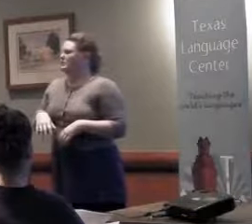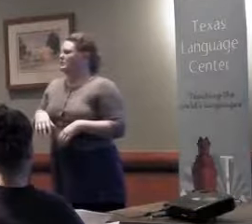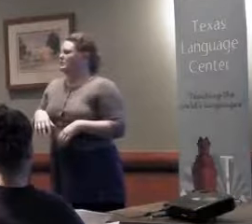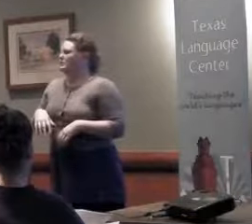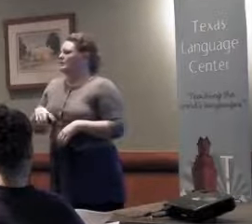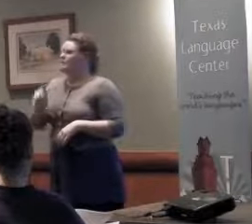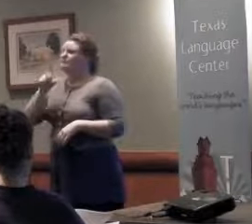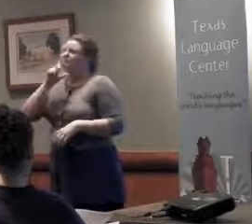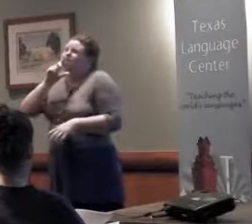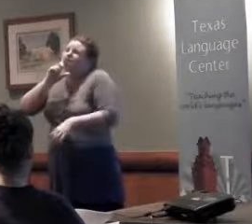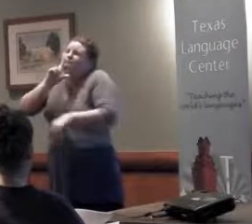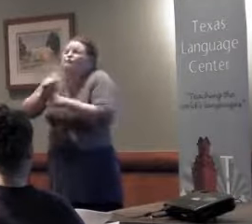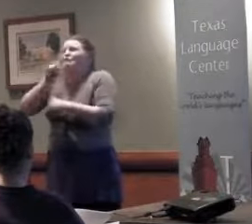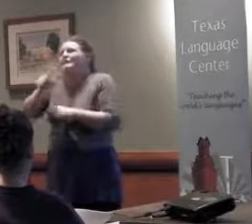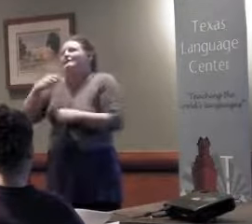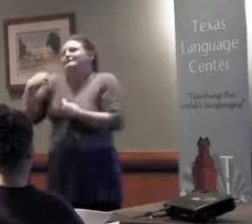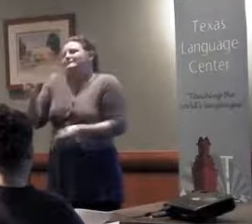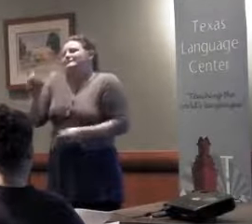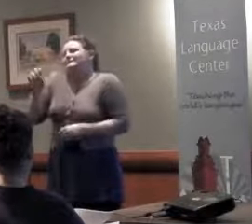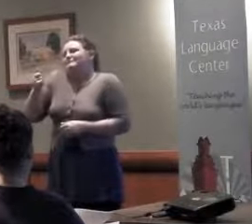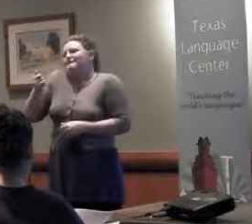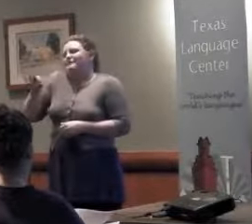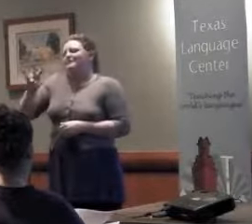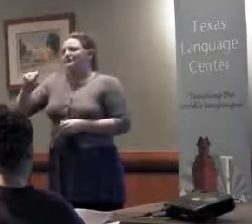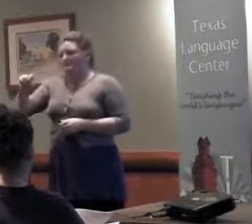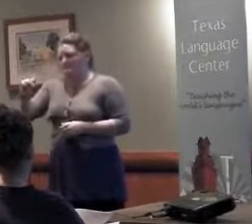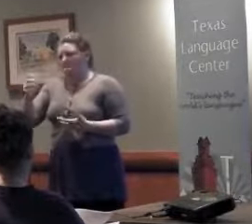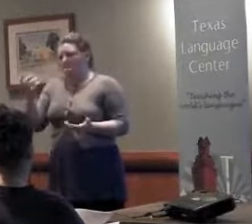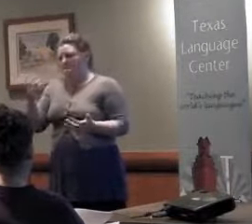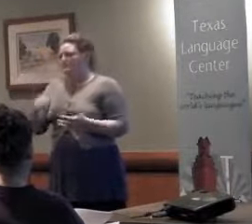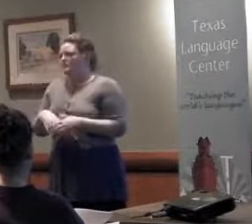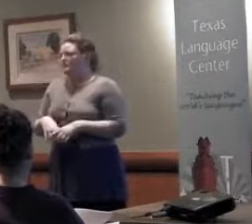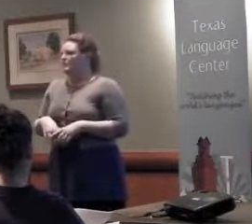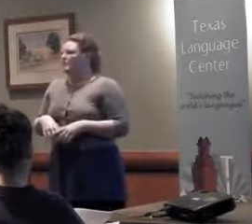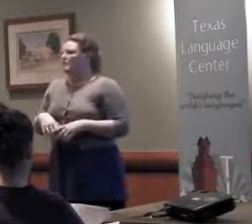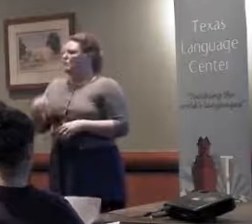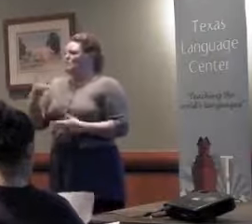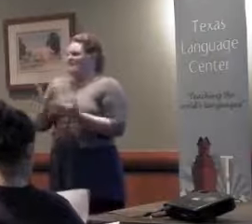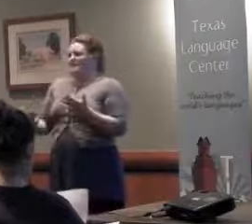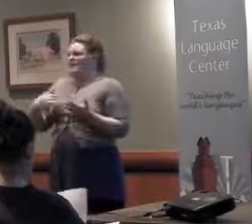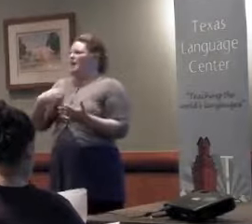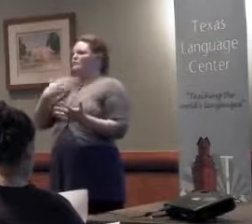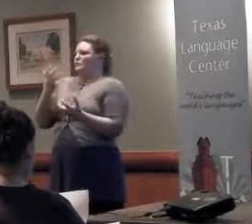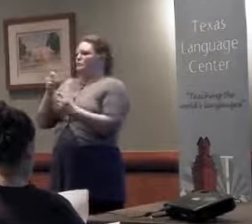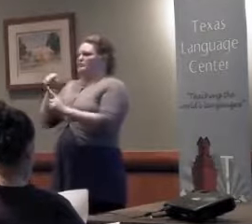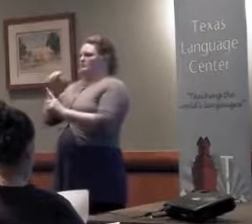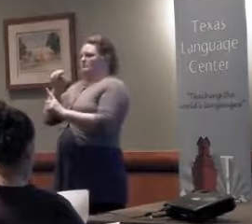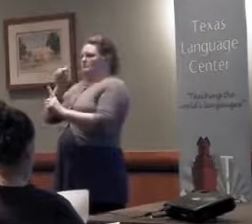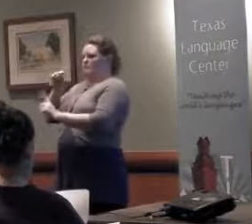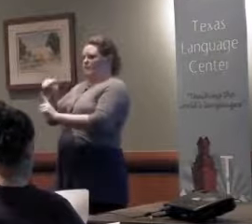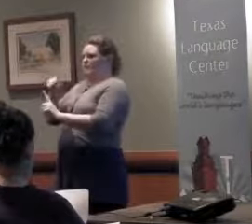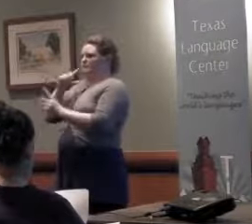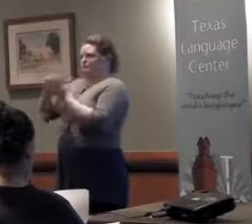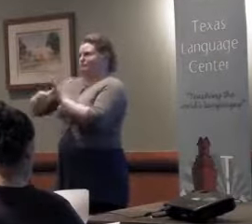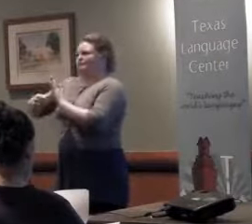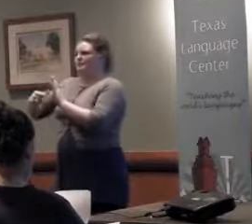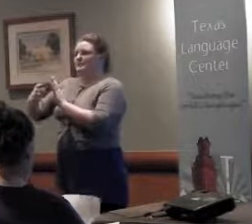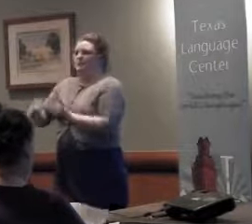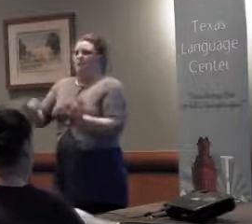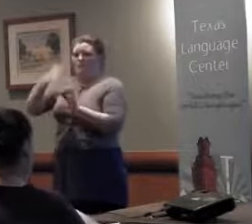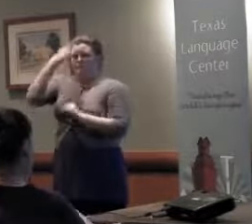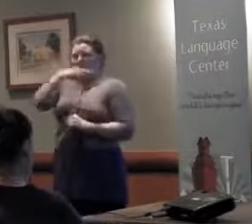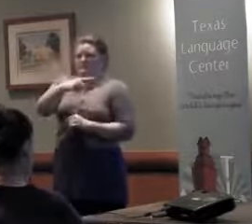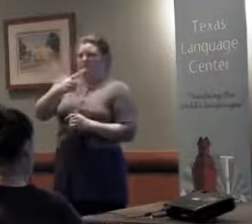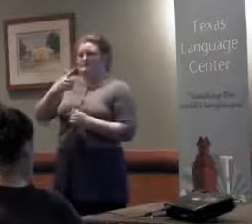in earnest since about the 70s. And one of the things that I just want to point out, because I think it's important for this piece about not